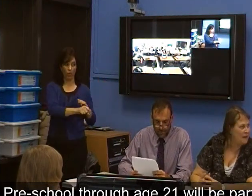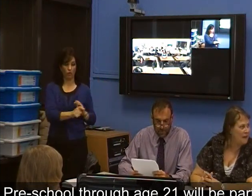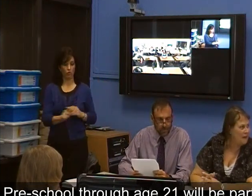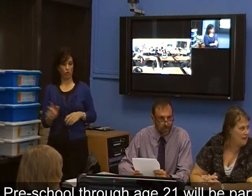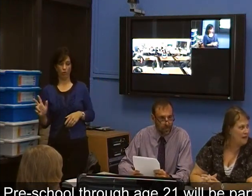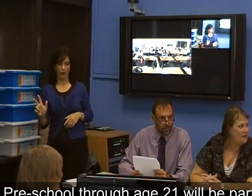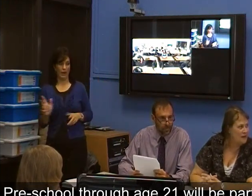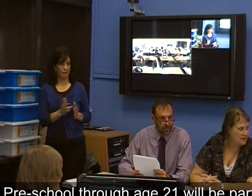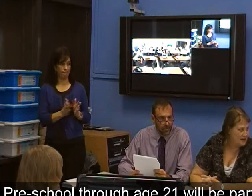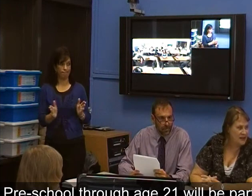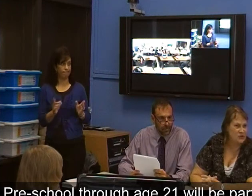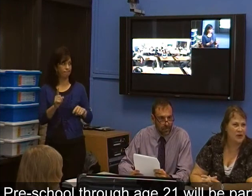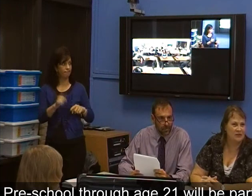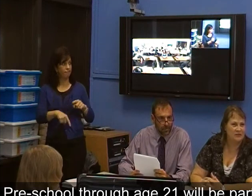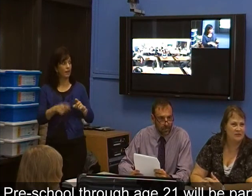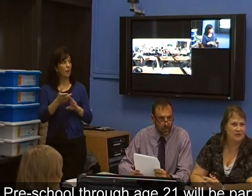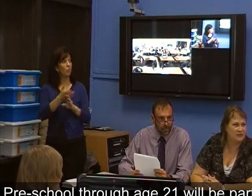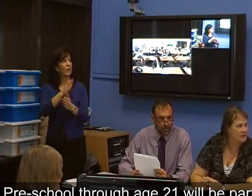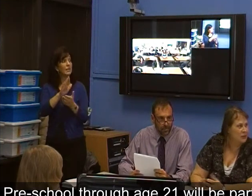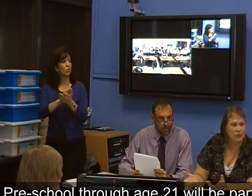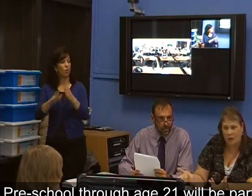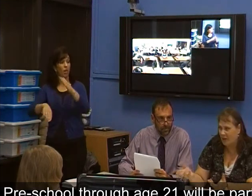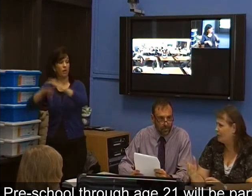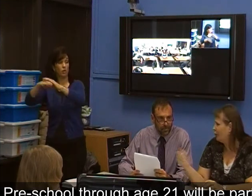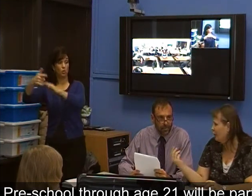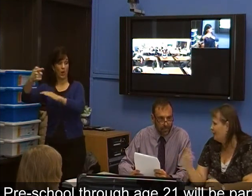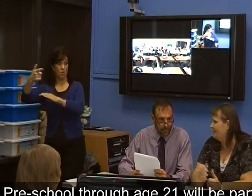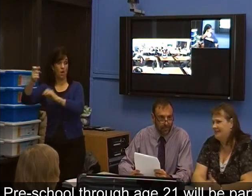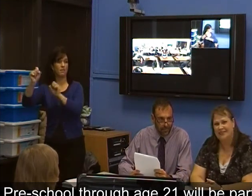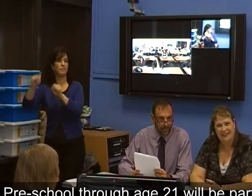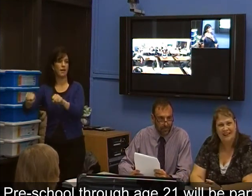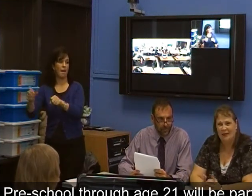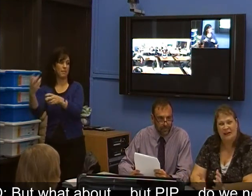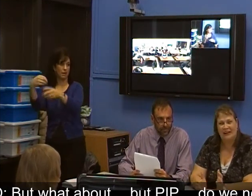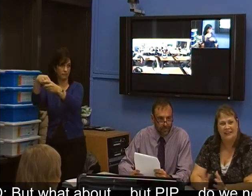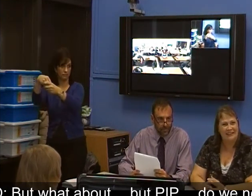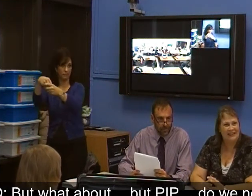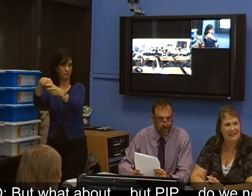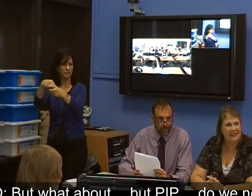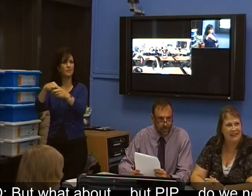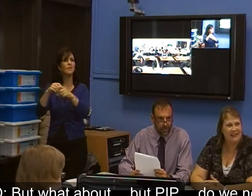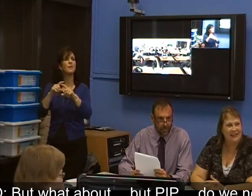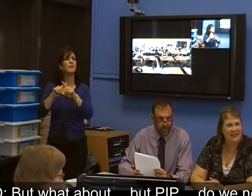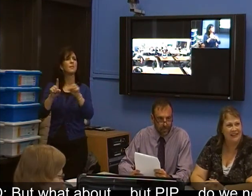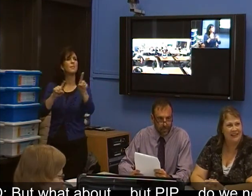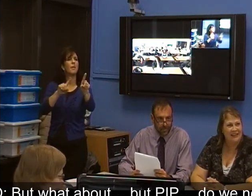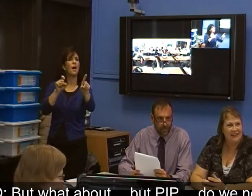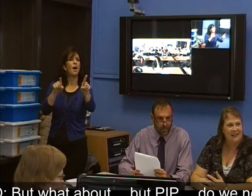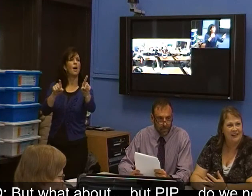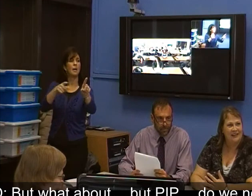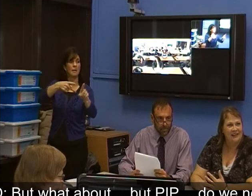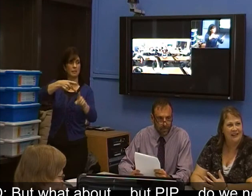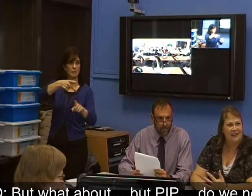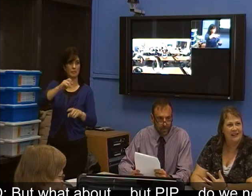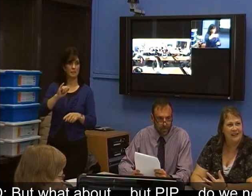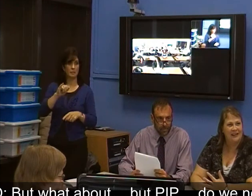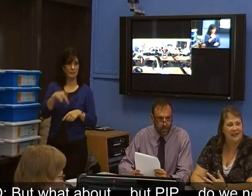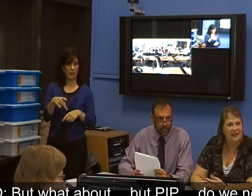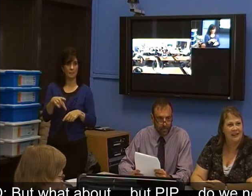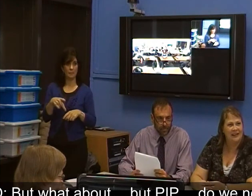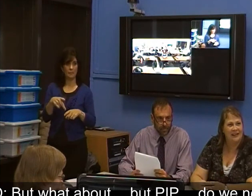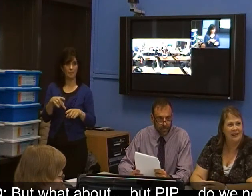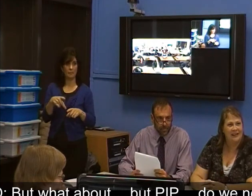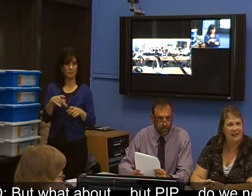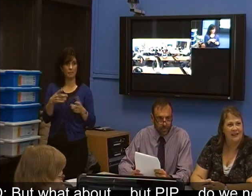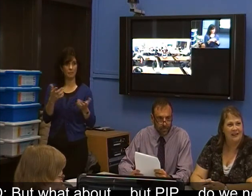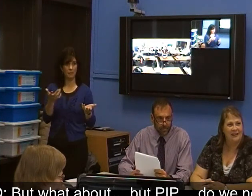Preschool, kid 21, yeah, would be part of this study. But what about, but PIP,